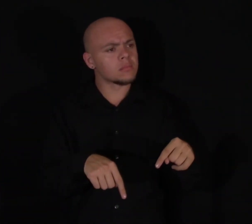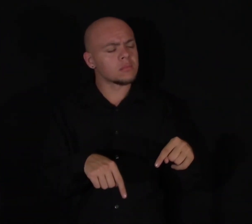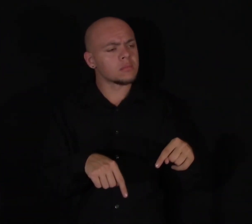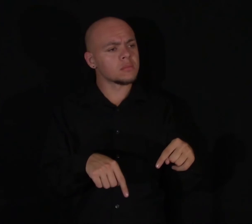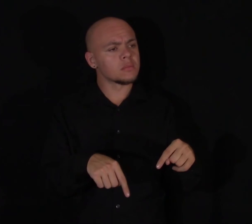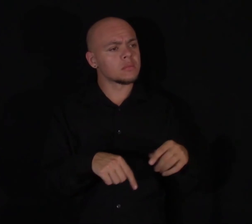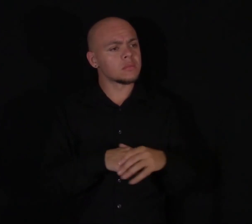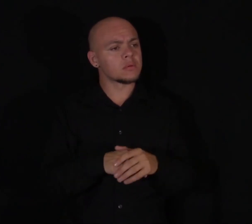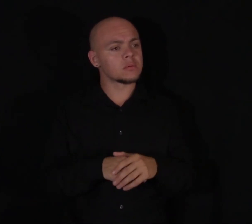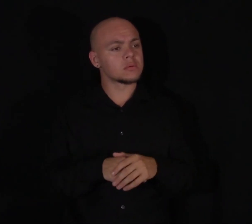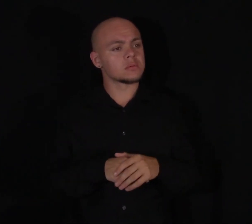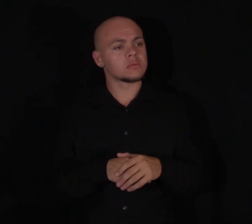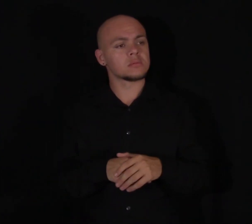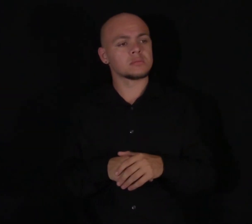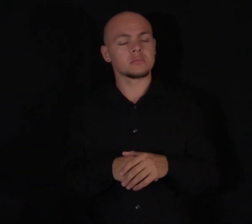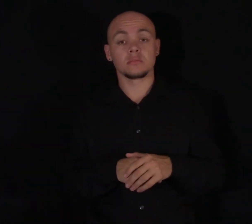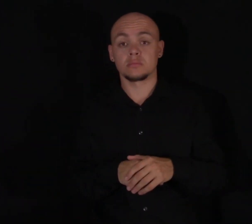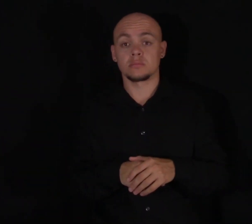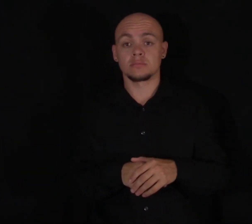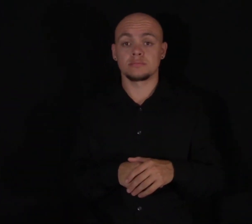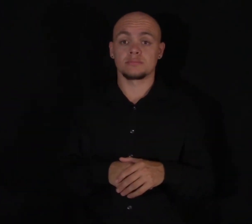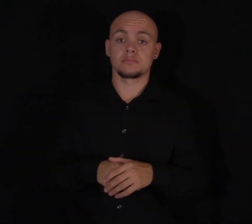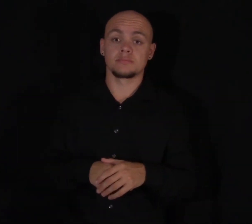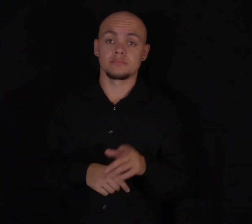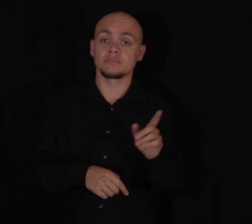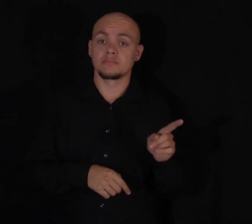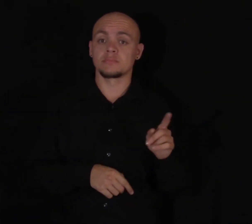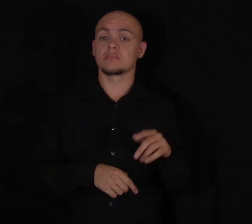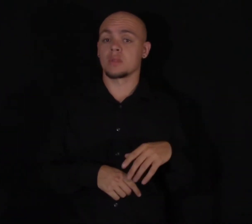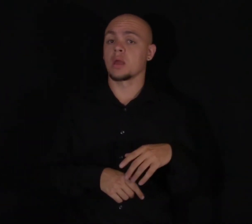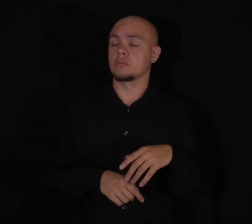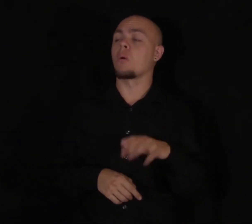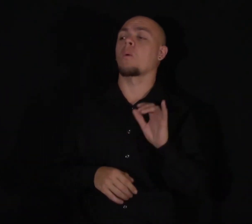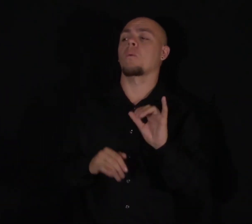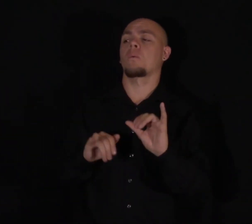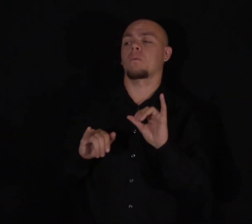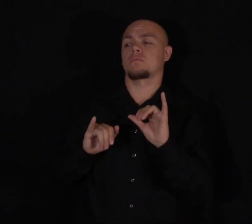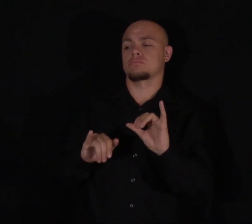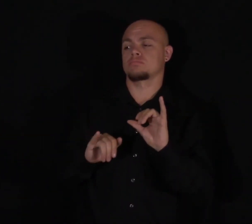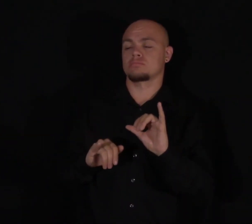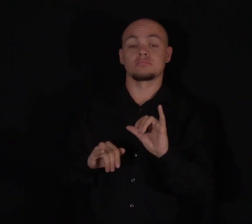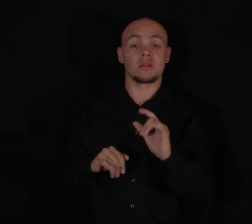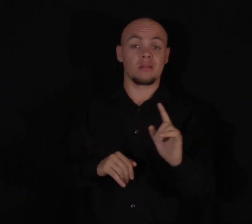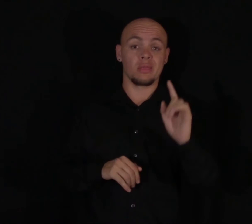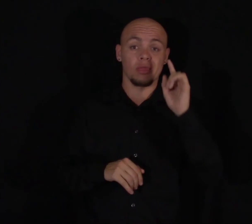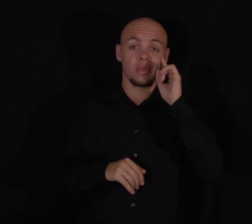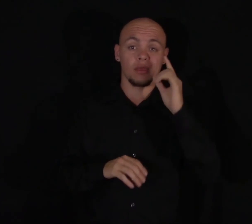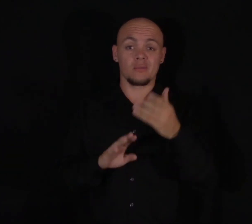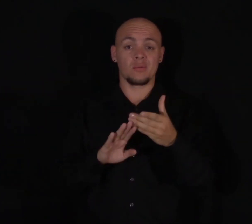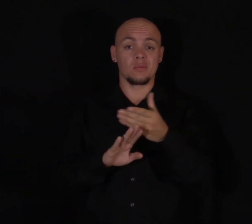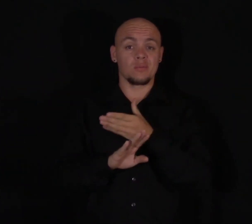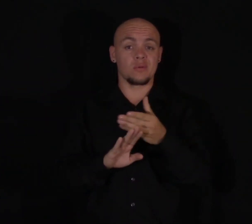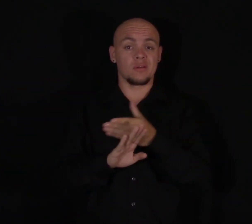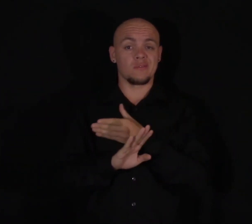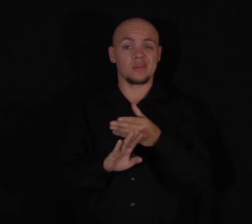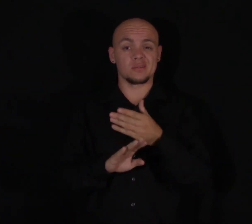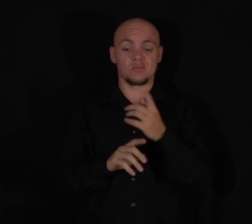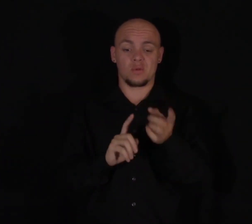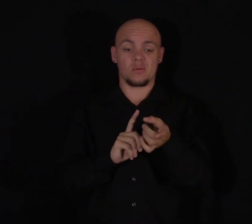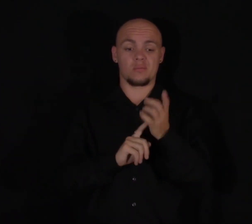My change of manner surprised and pleased the magistrate. Perhaps he thought that my former exclamation was a momentary return of